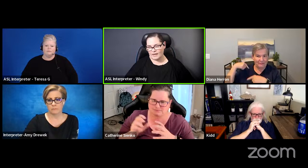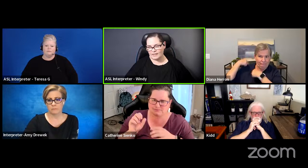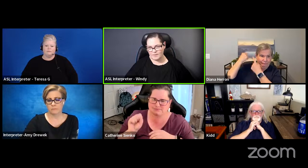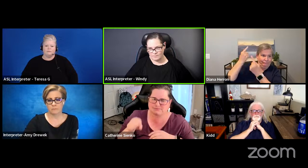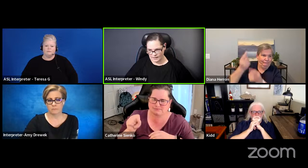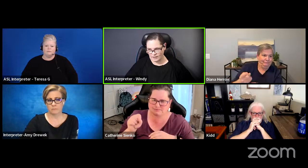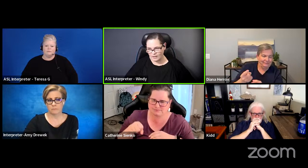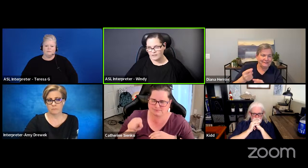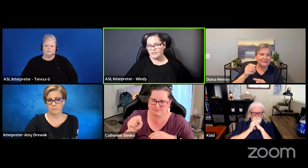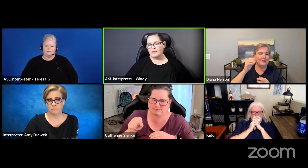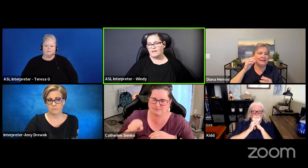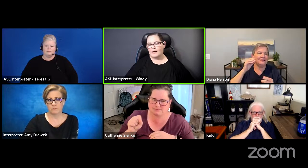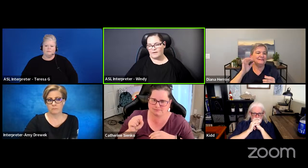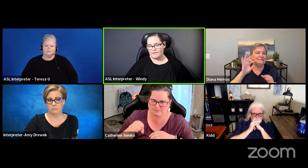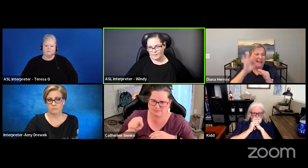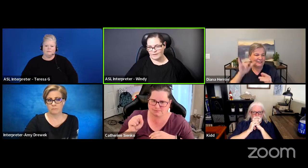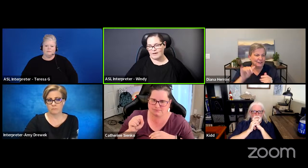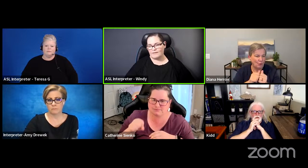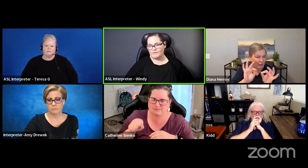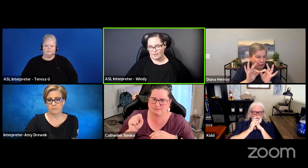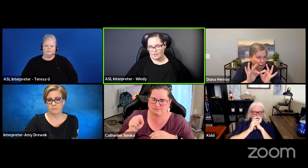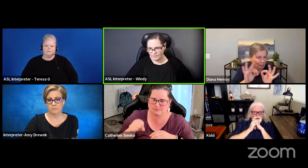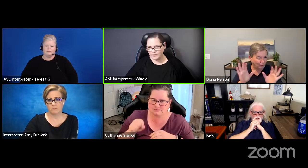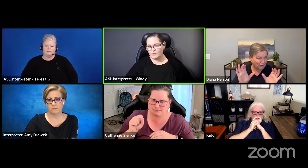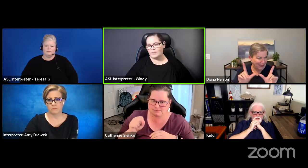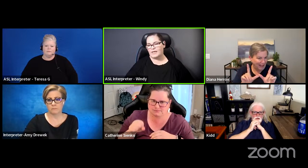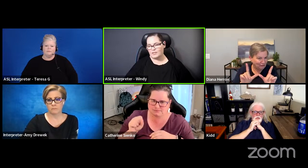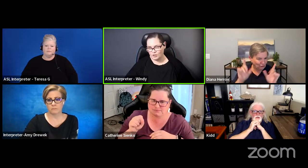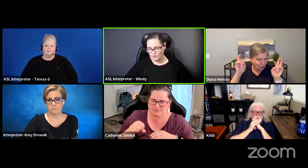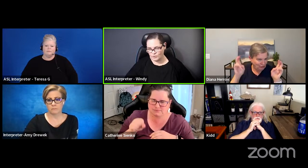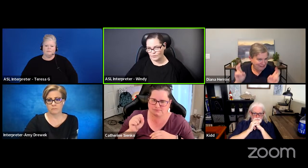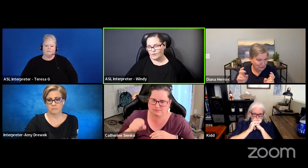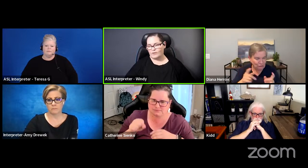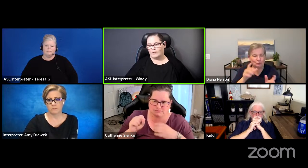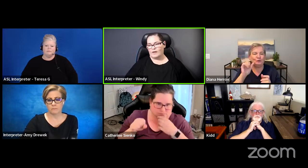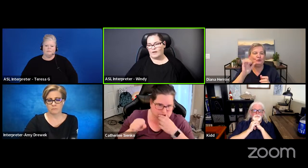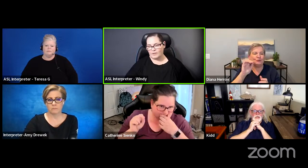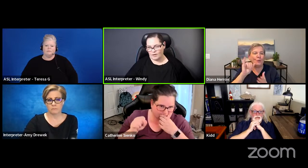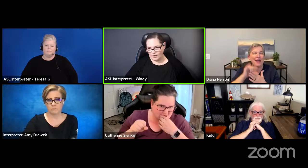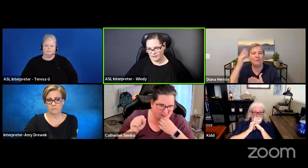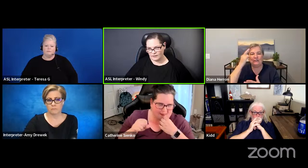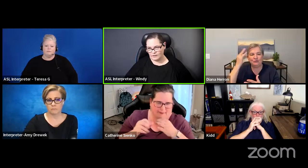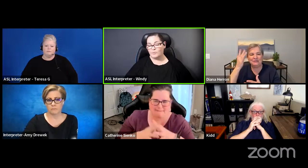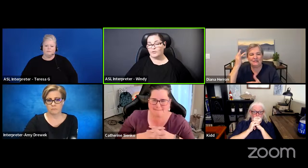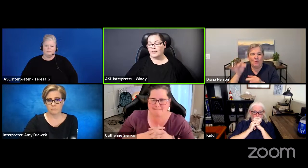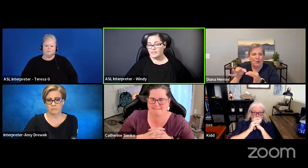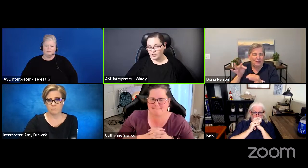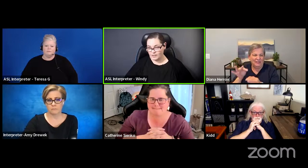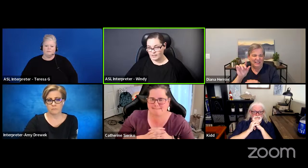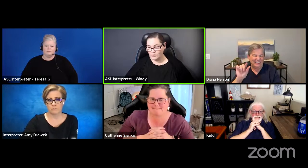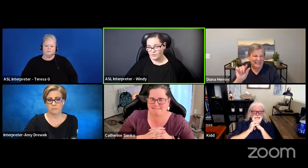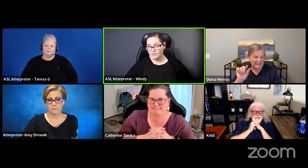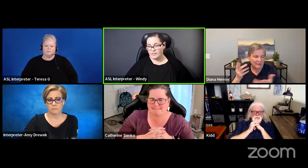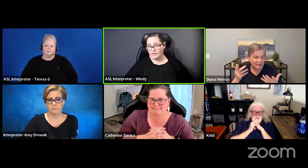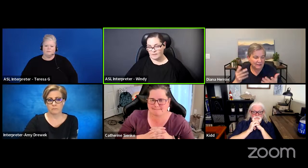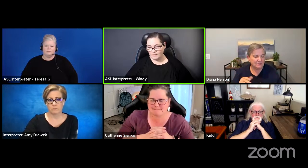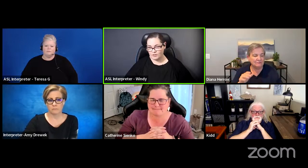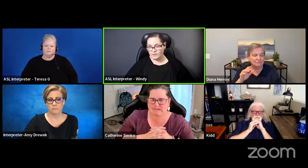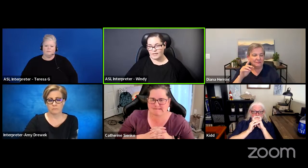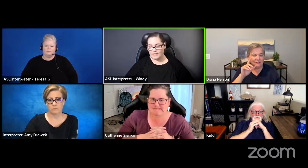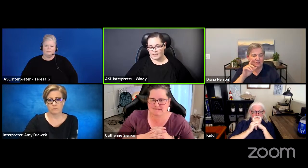that has been backlogged, that we have not been able to attend to regarding interpreter licensure